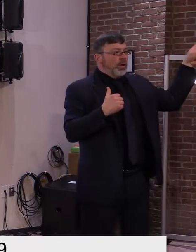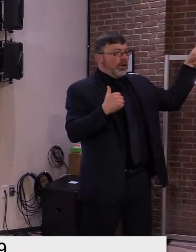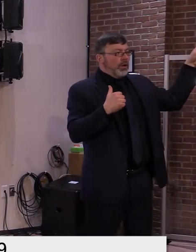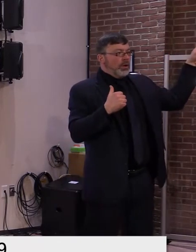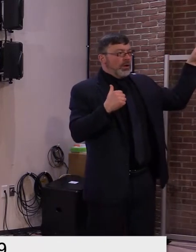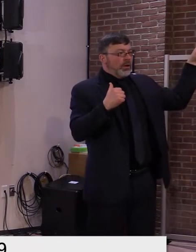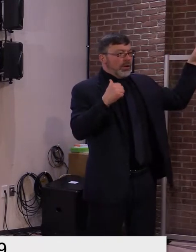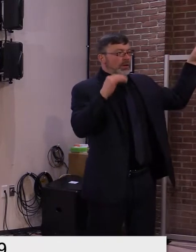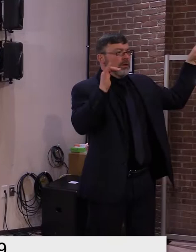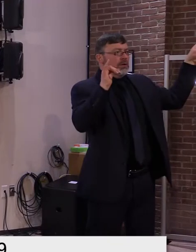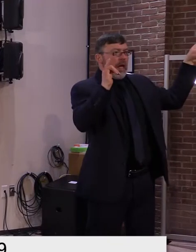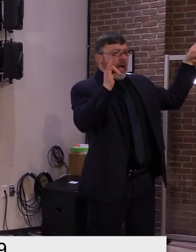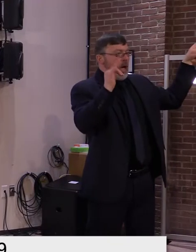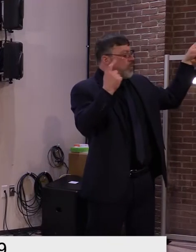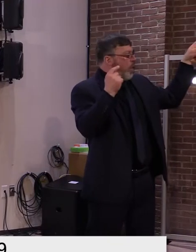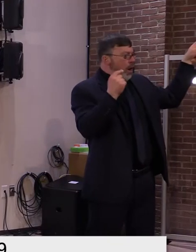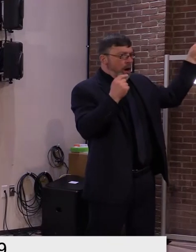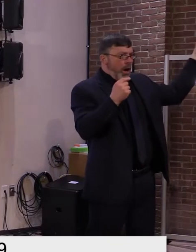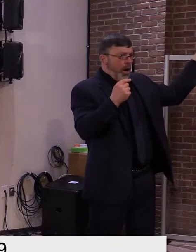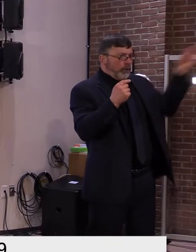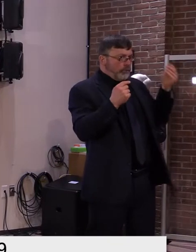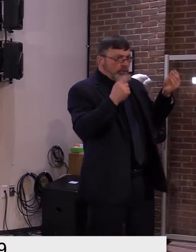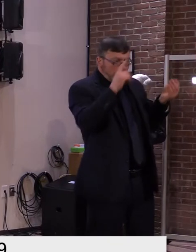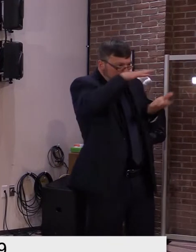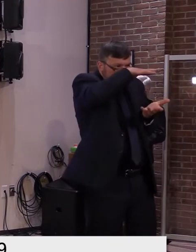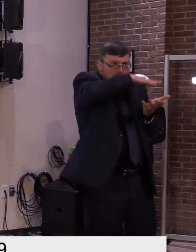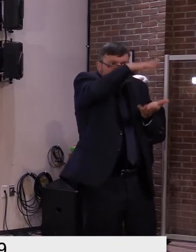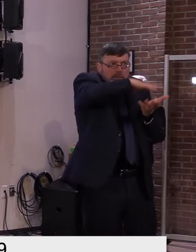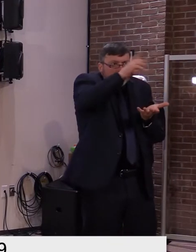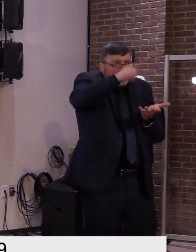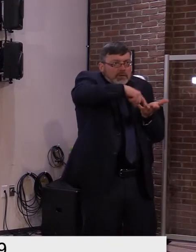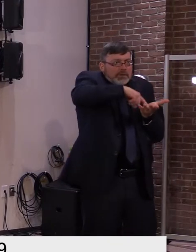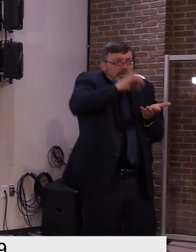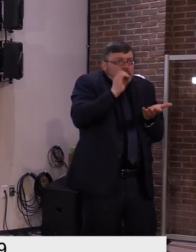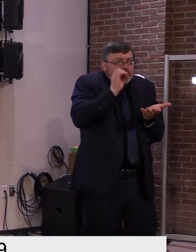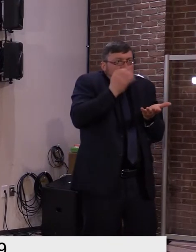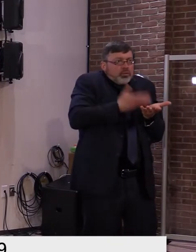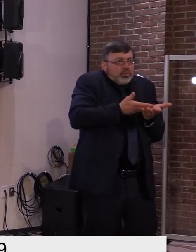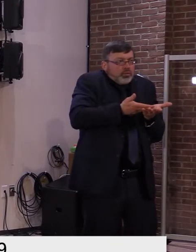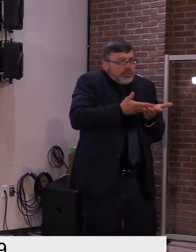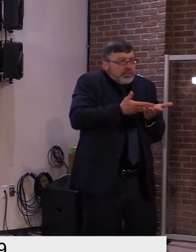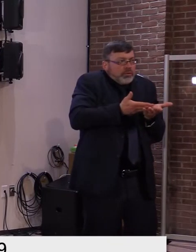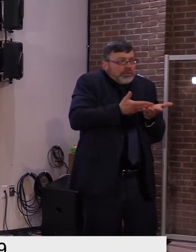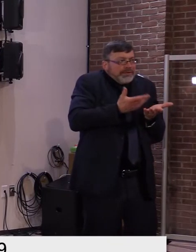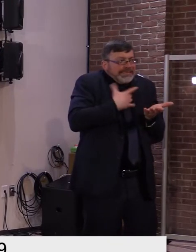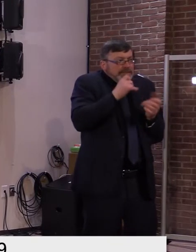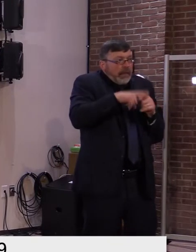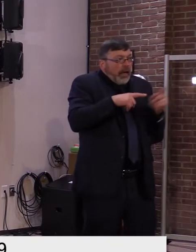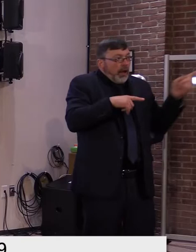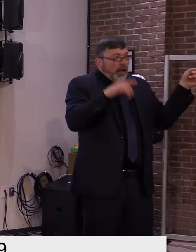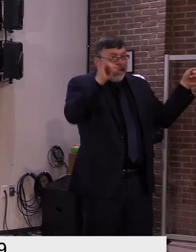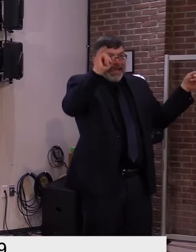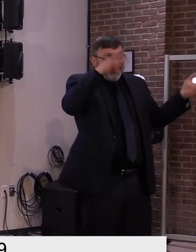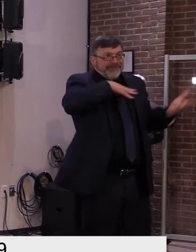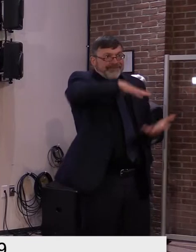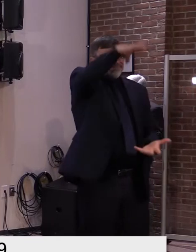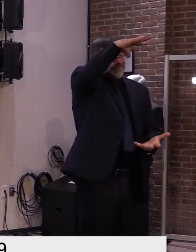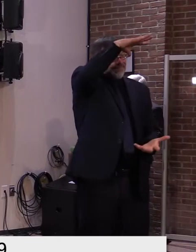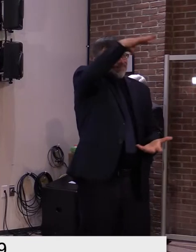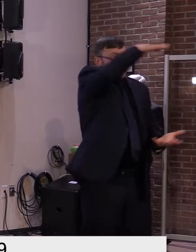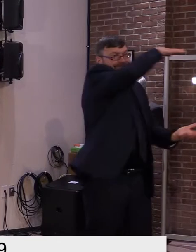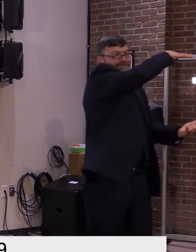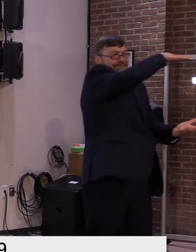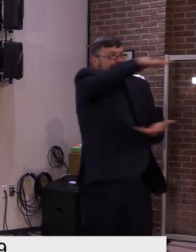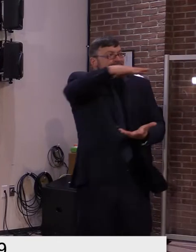to actually get shots and arms. And as I said, if we get the doses we need, we'll exceed the goal. So